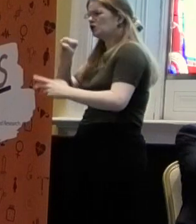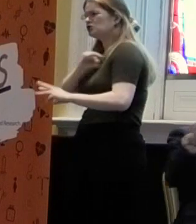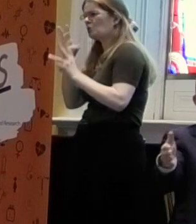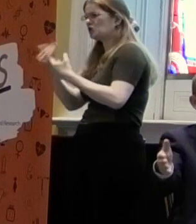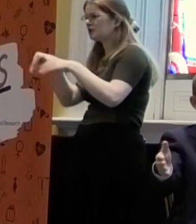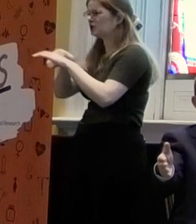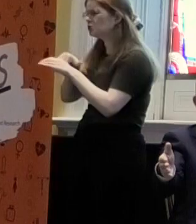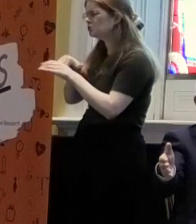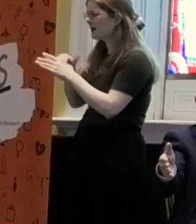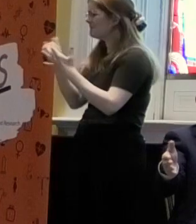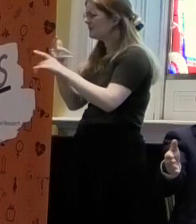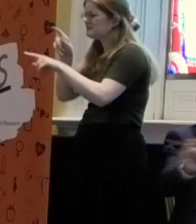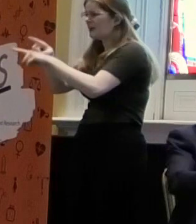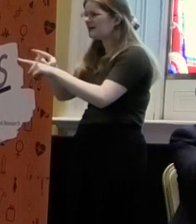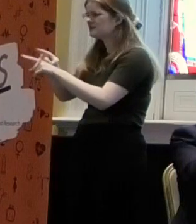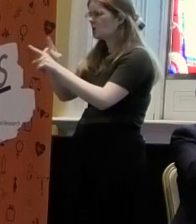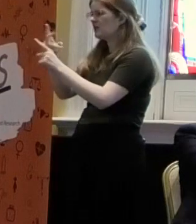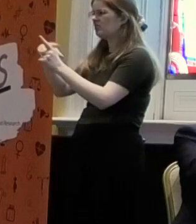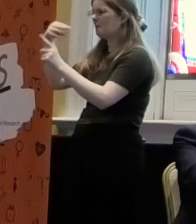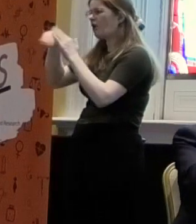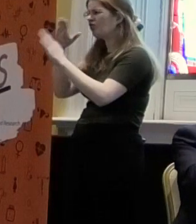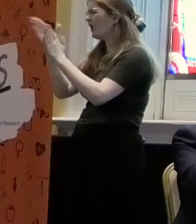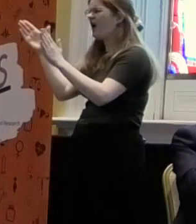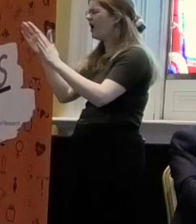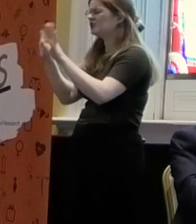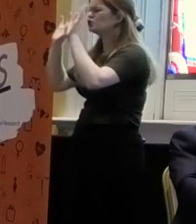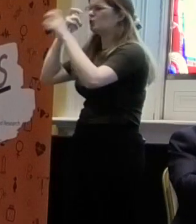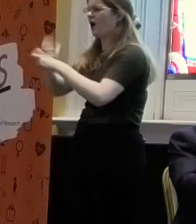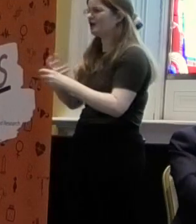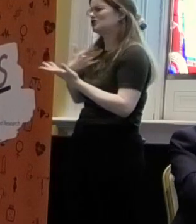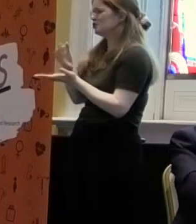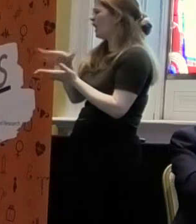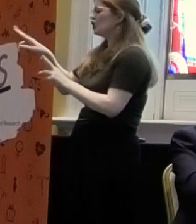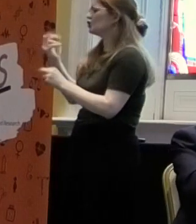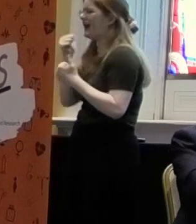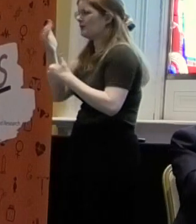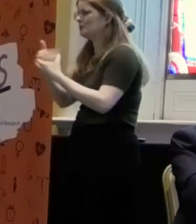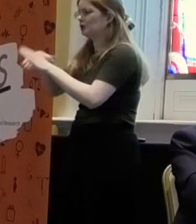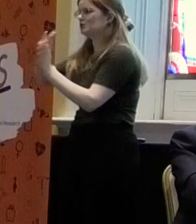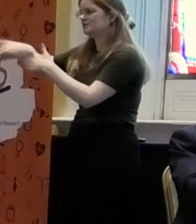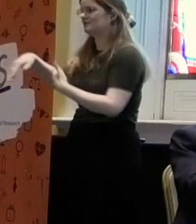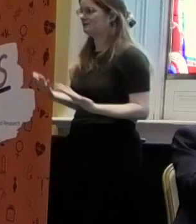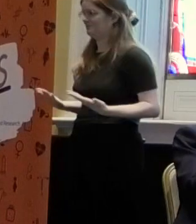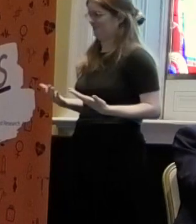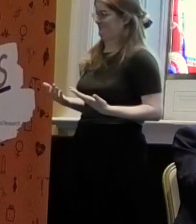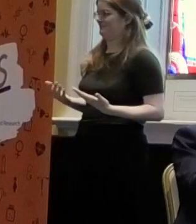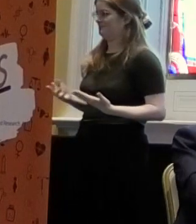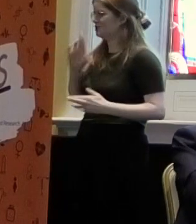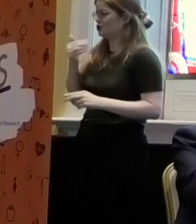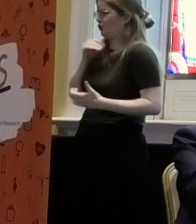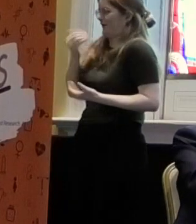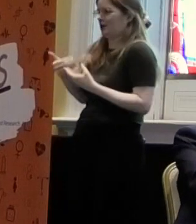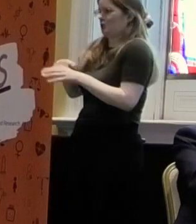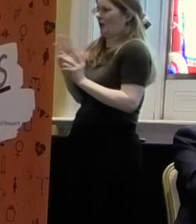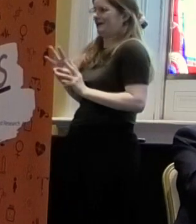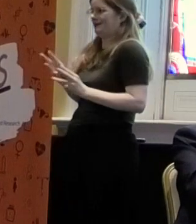the cycle, but not at that time of the cycle. So do you know what? Let's just exclude. We'll just remove the co-founder. Exactly. Yeah, exactly. So And that's confounder,